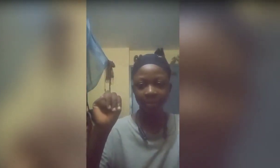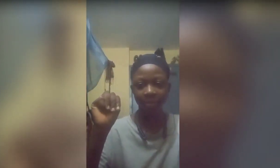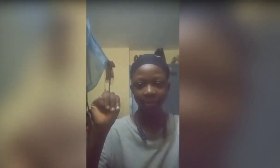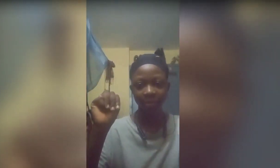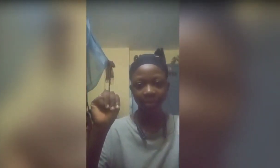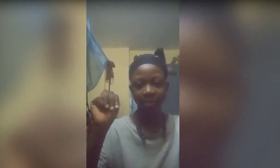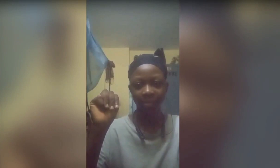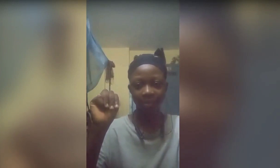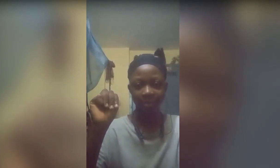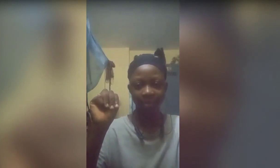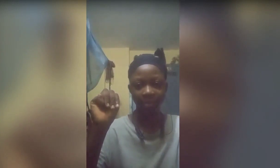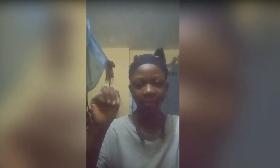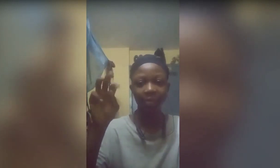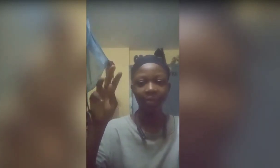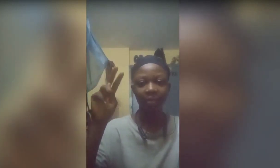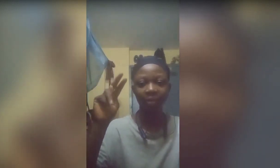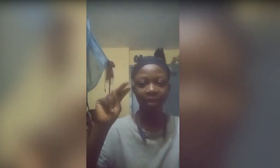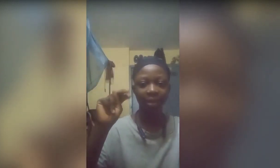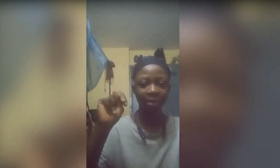N, O,